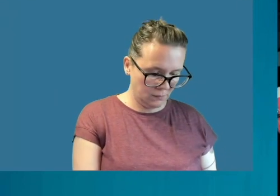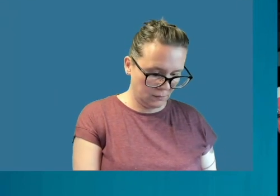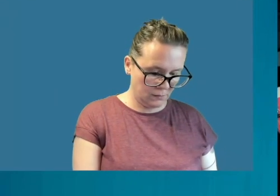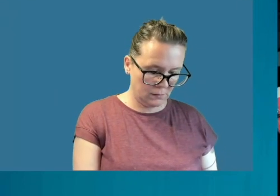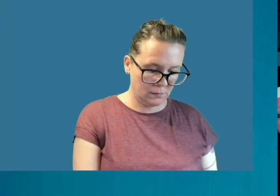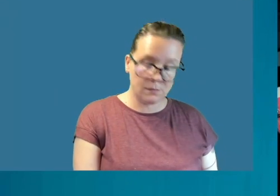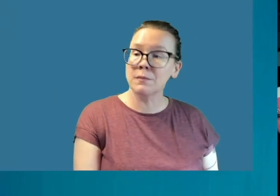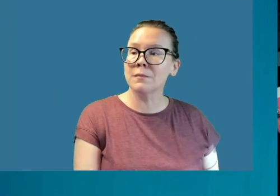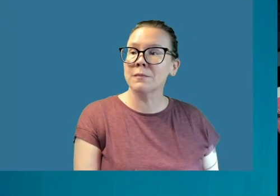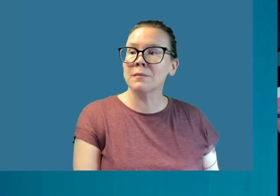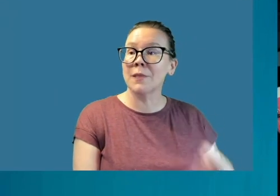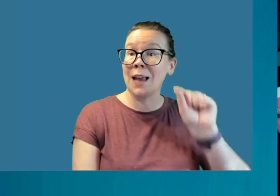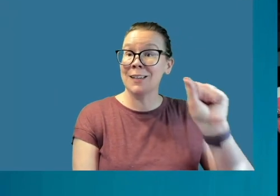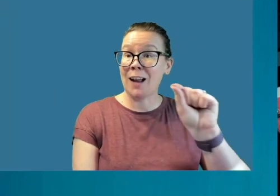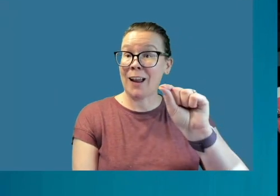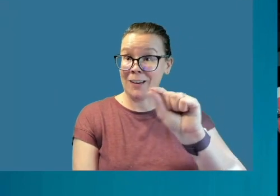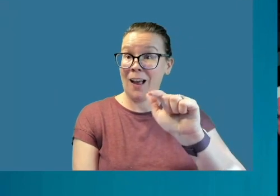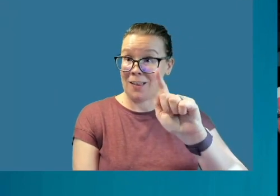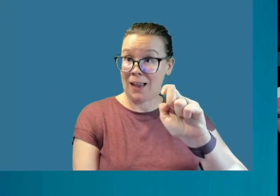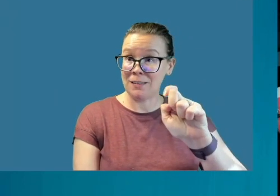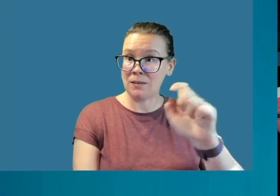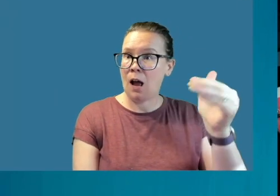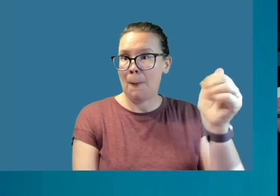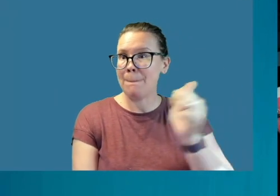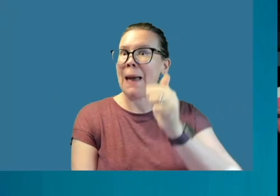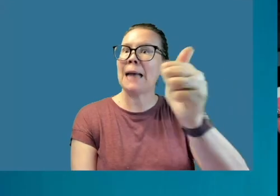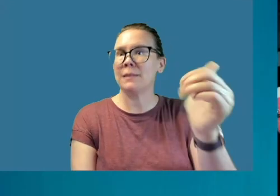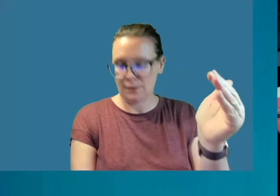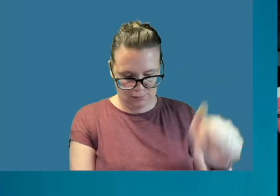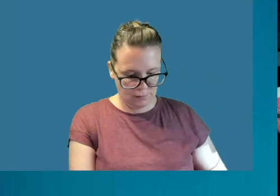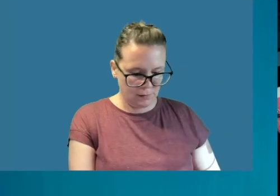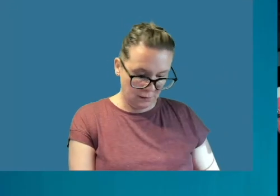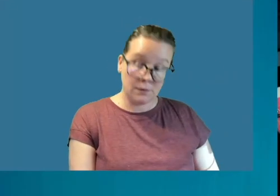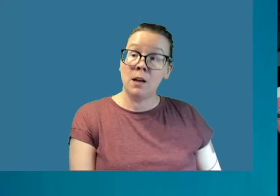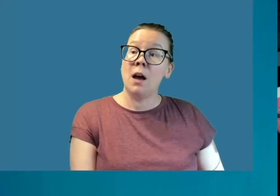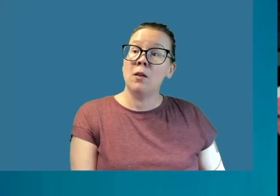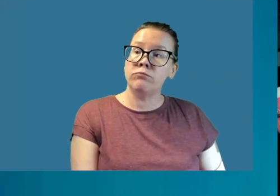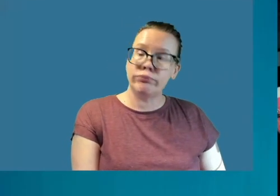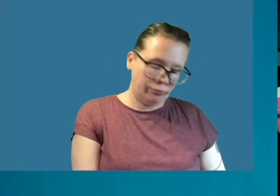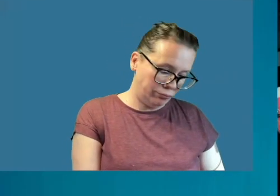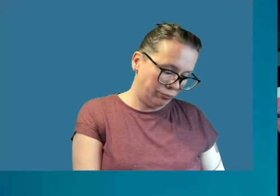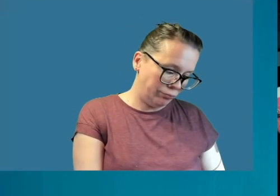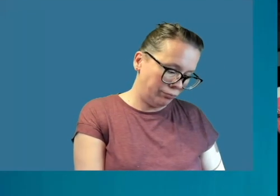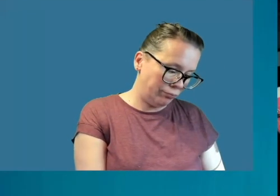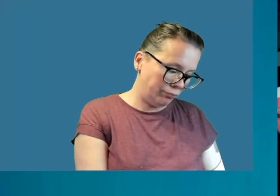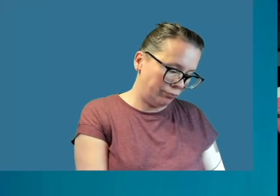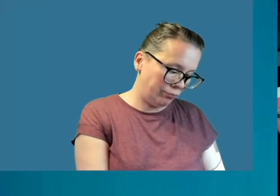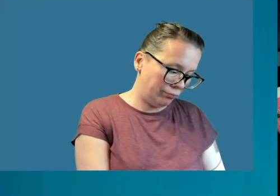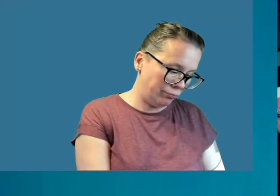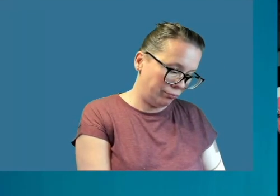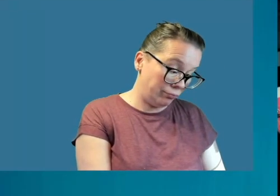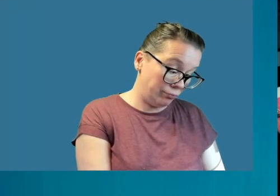And like 7, one side has a pencil line that extends to the dashed line. So I'm going to make sure I sew